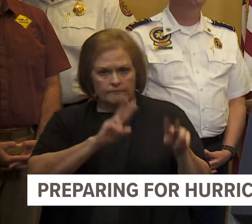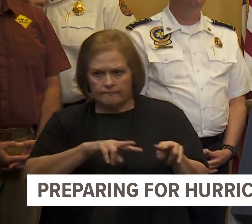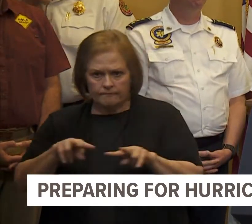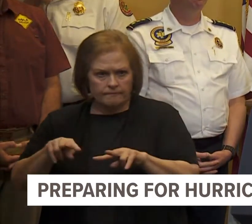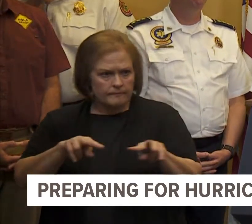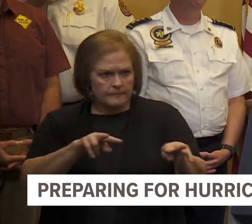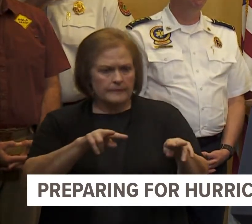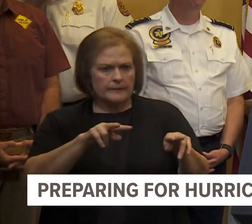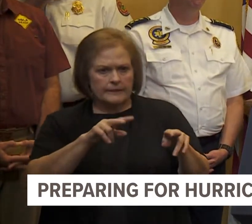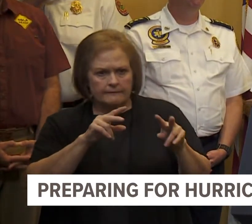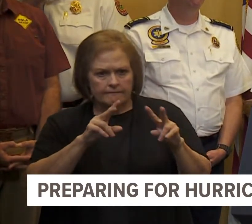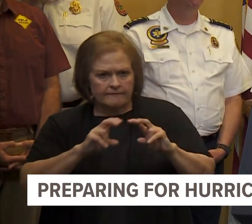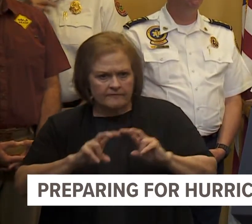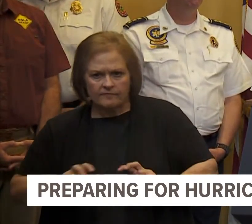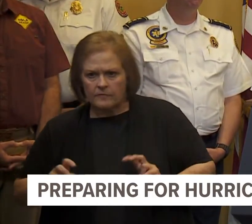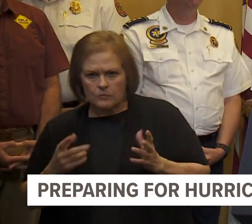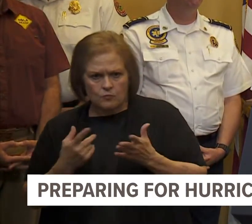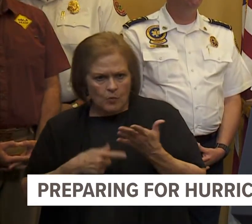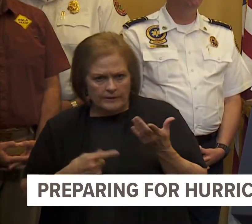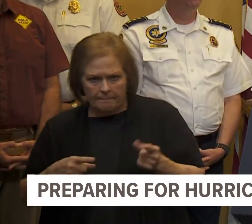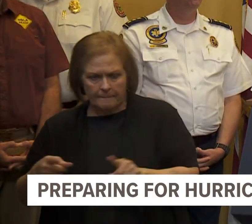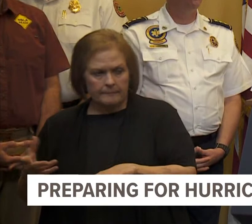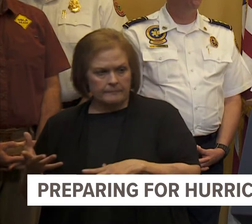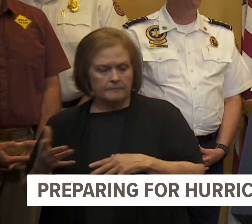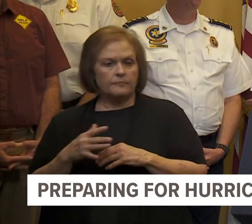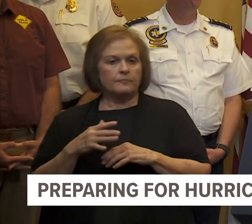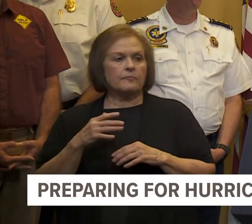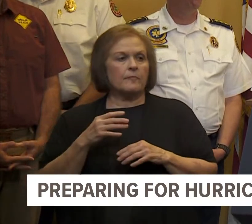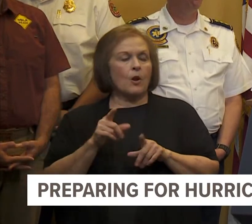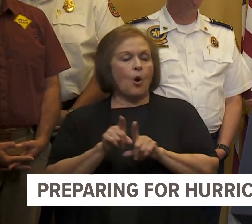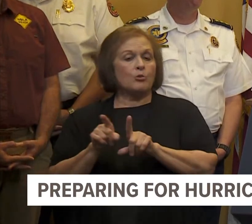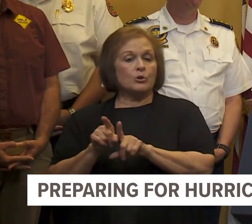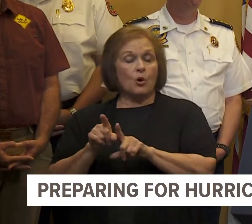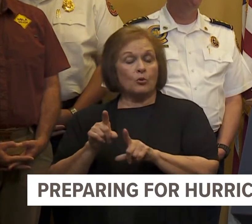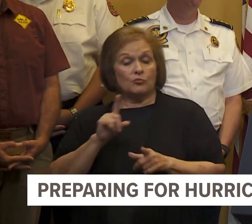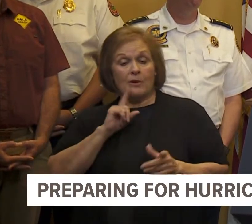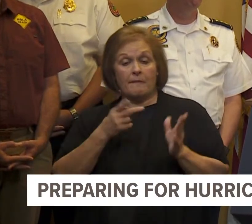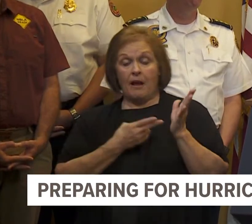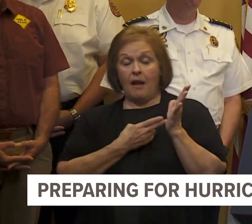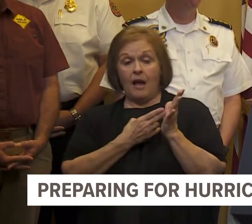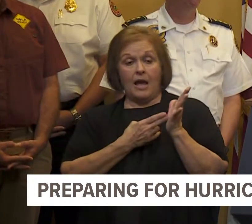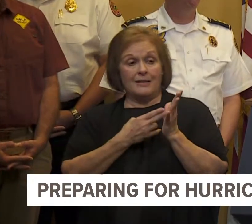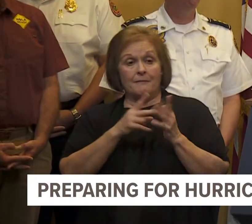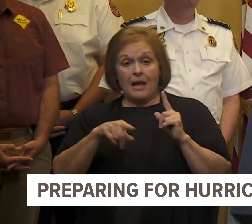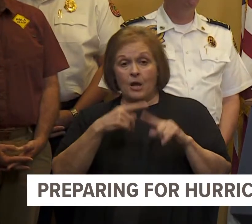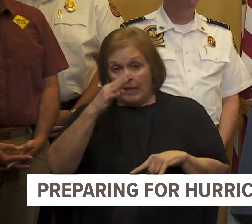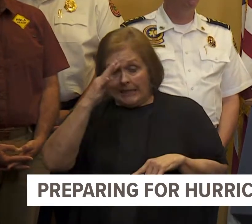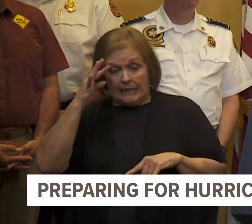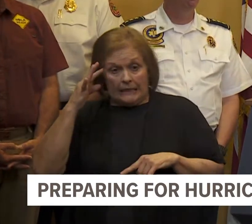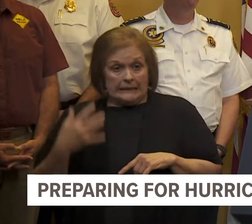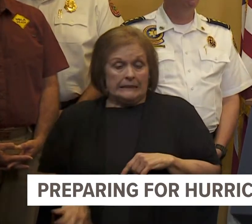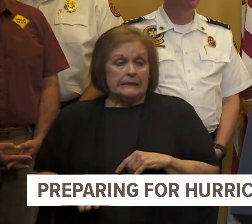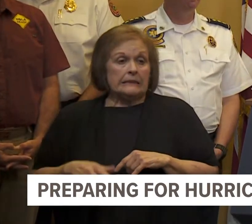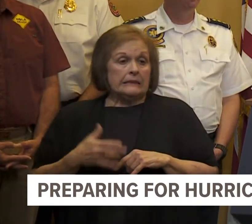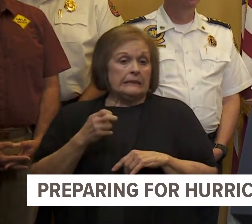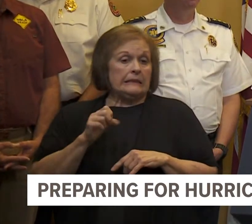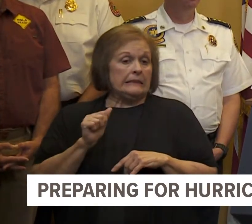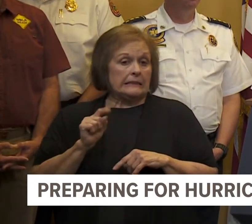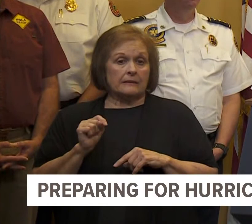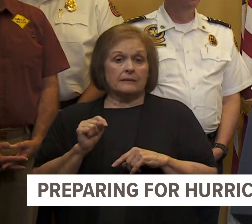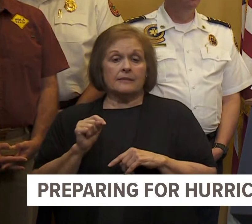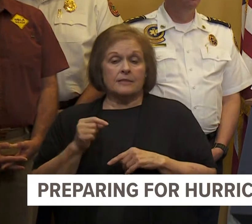to make those assessments. And also just being very honest about heat, that we